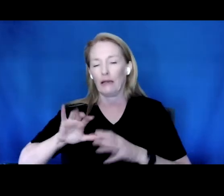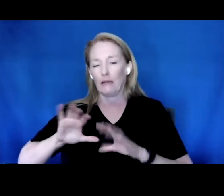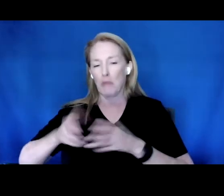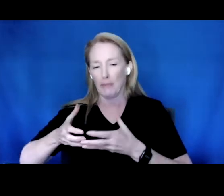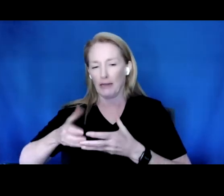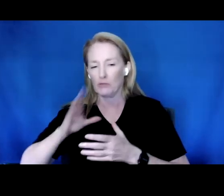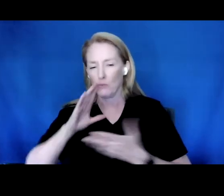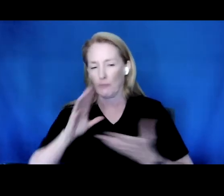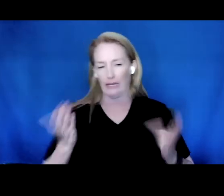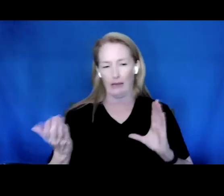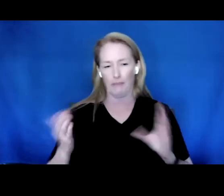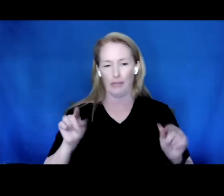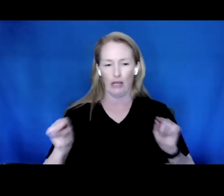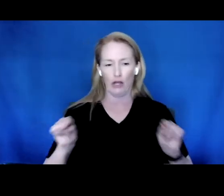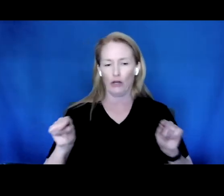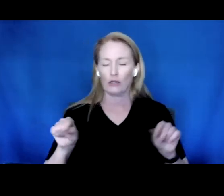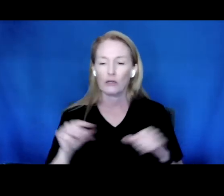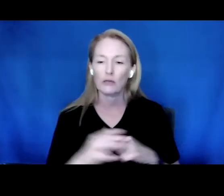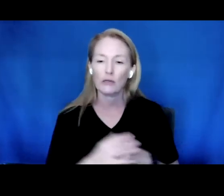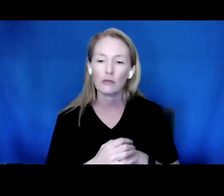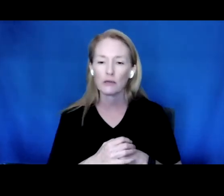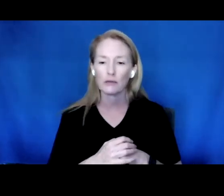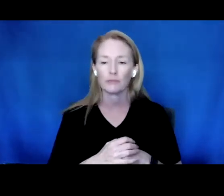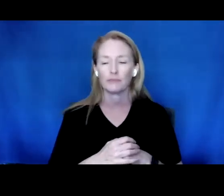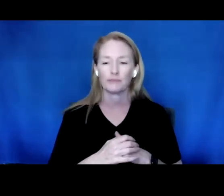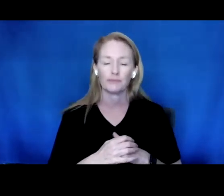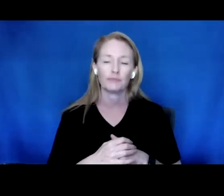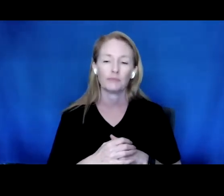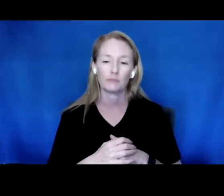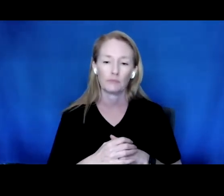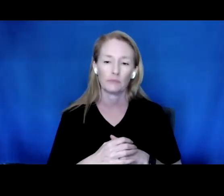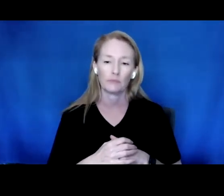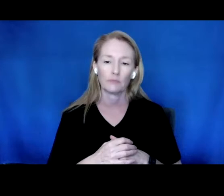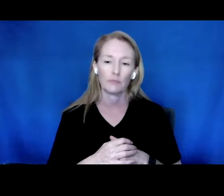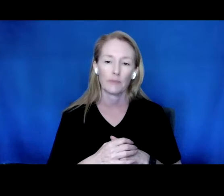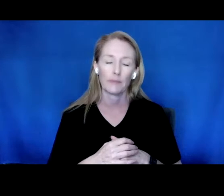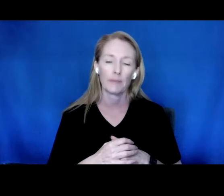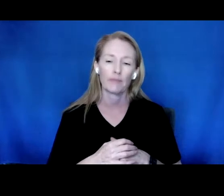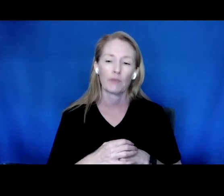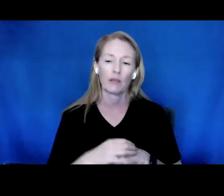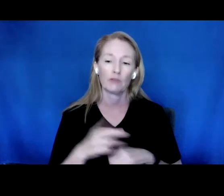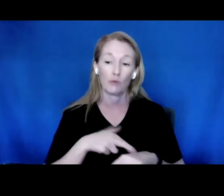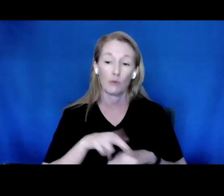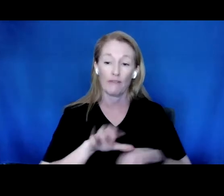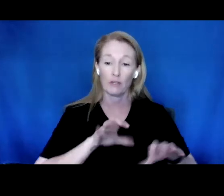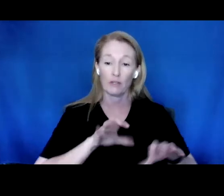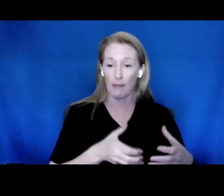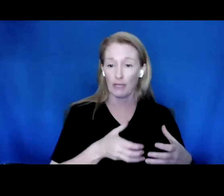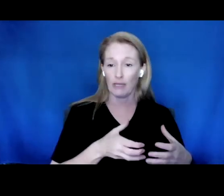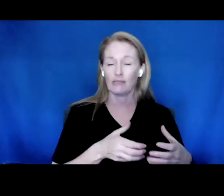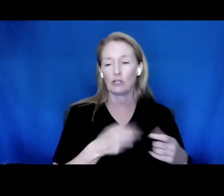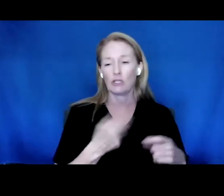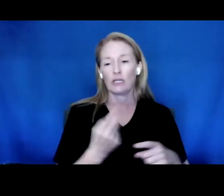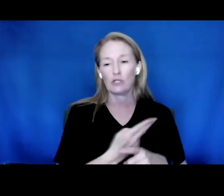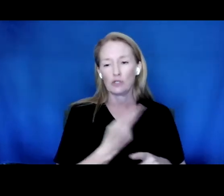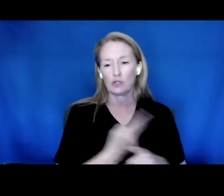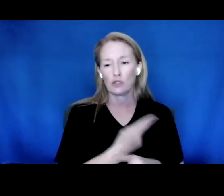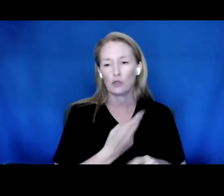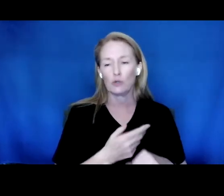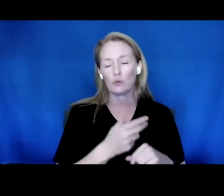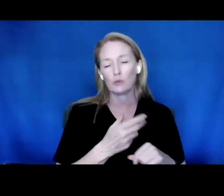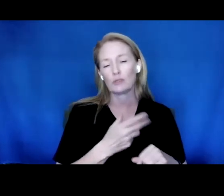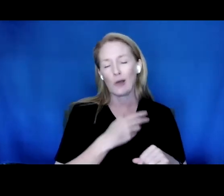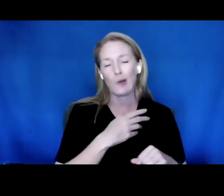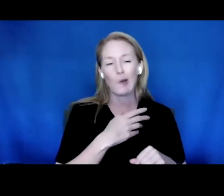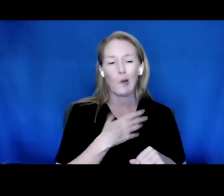population typically used for a perinatal periods of risk analysis are white, non-Hispanic Latino